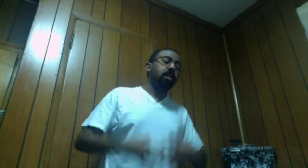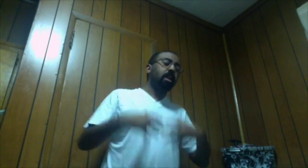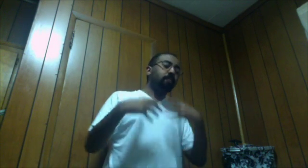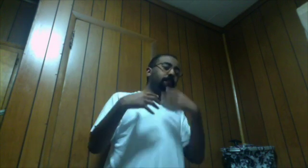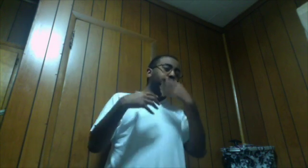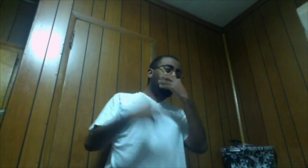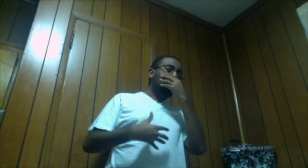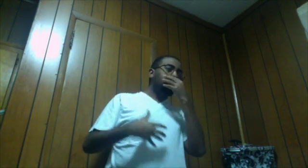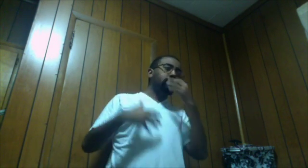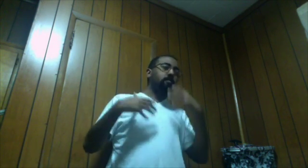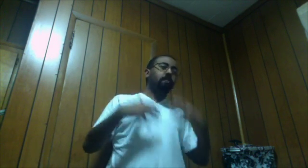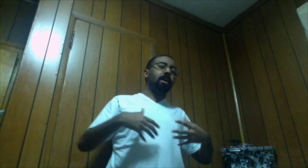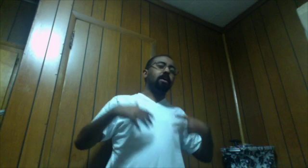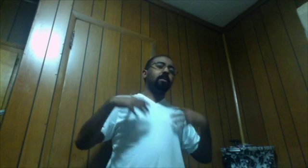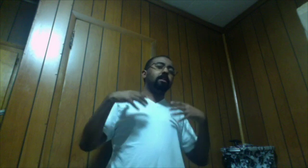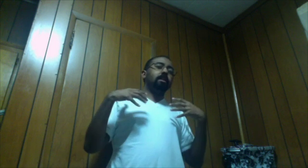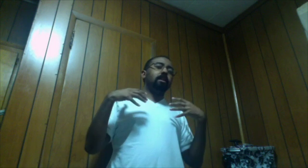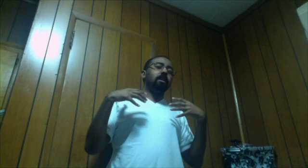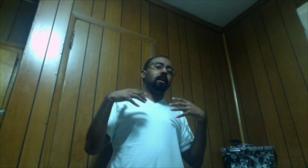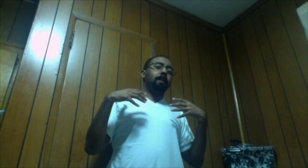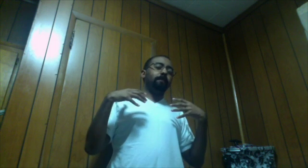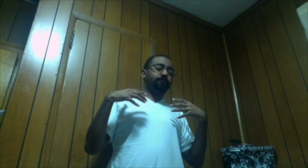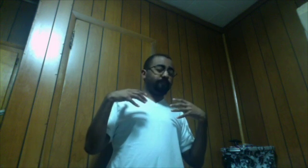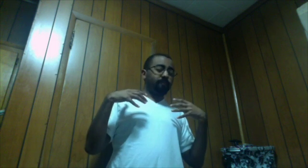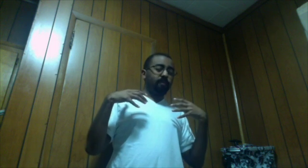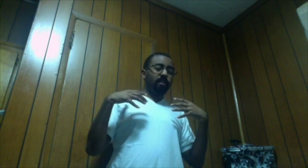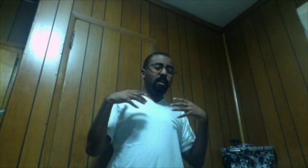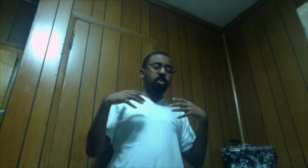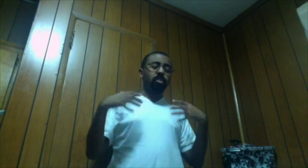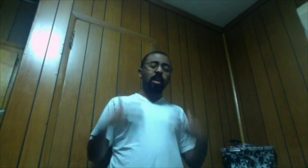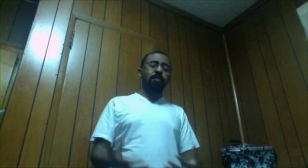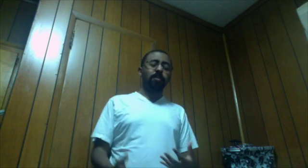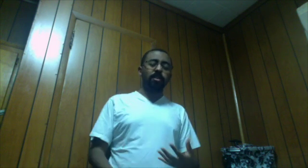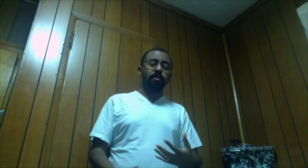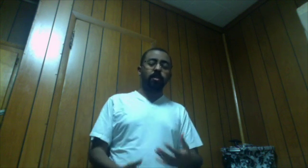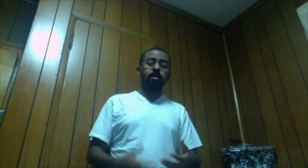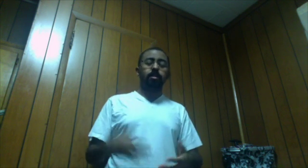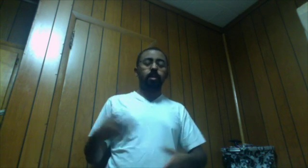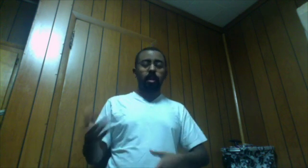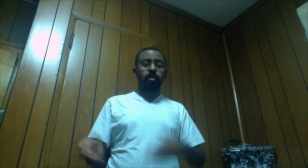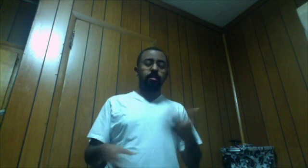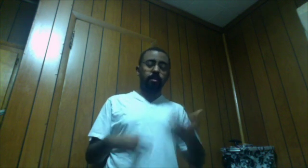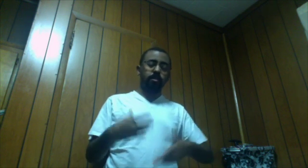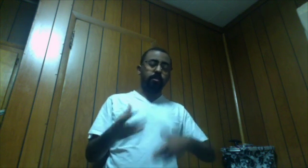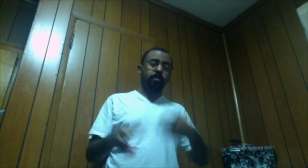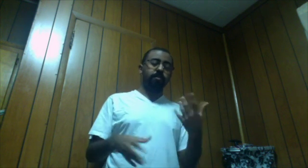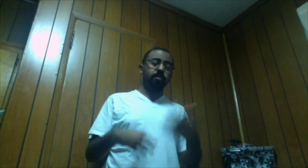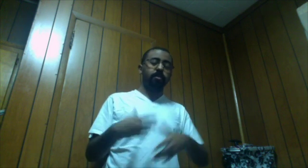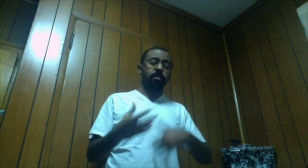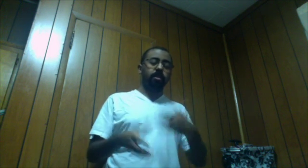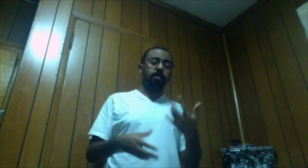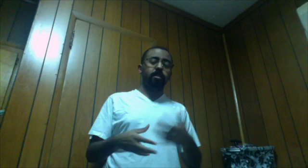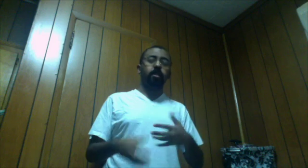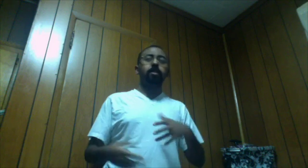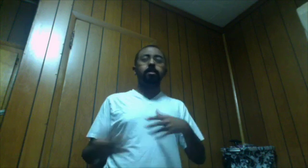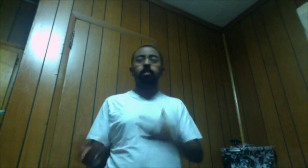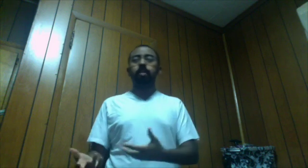it revolves around a transfer student. Yeah, it's a stereotypical generic transfer